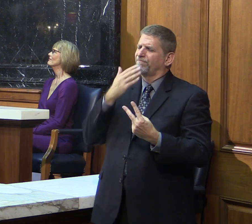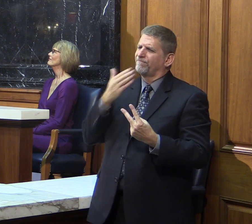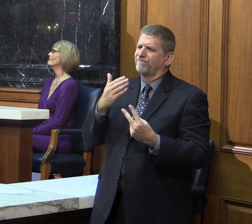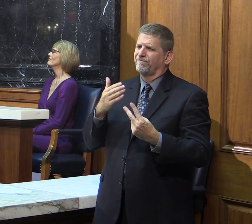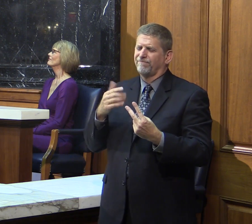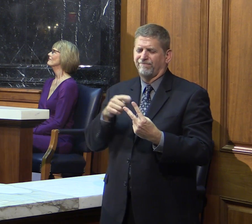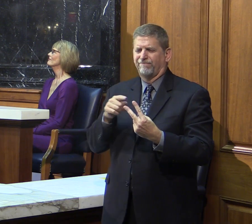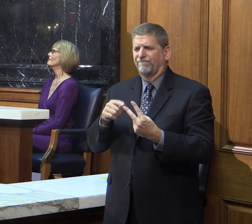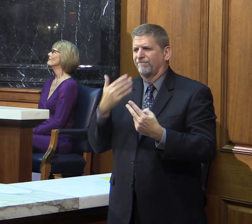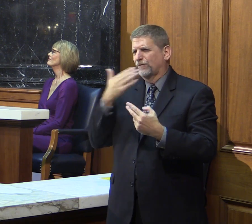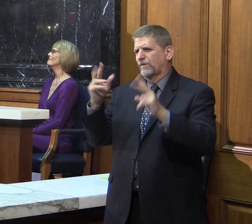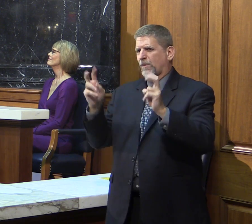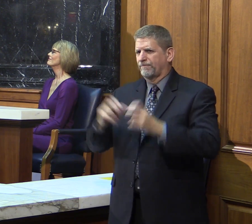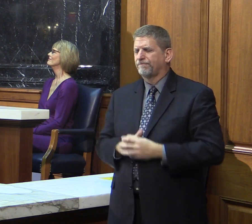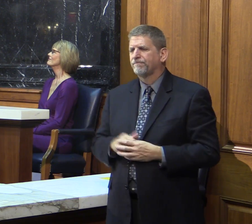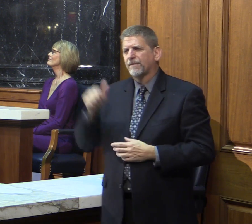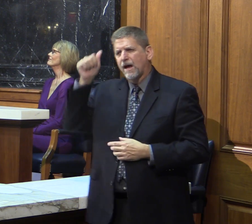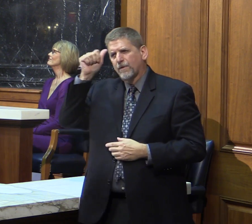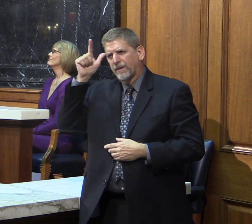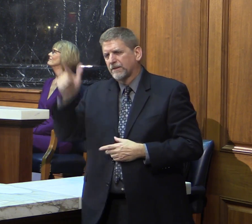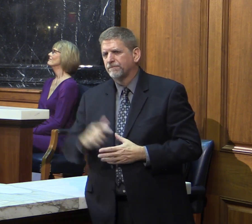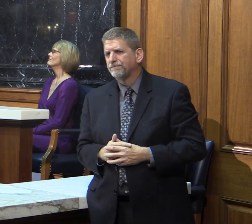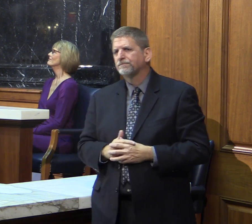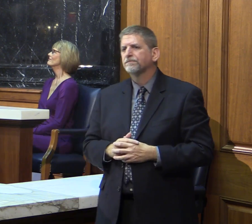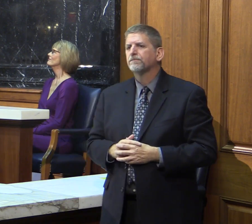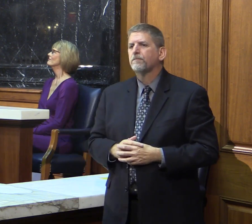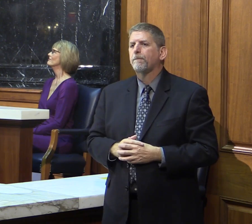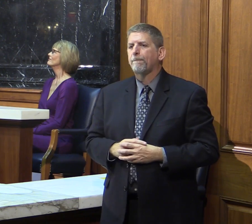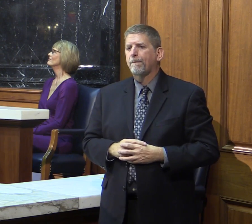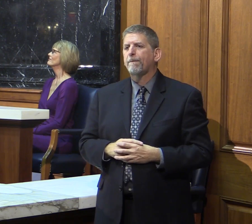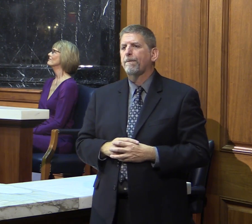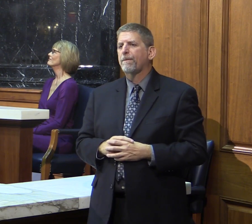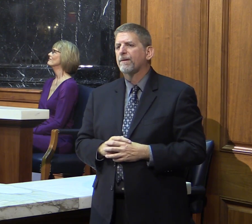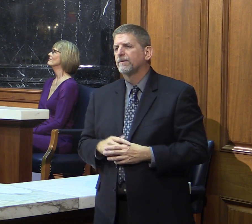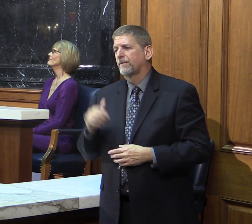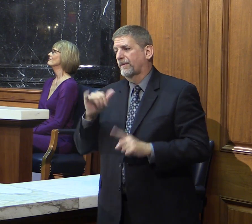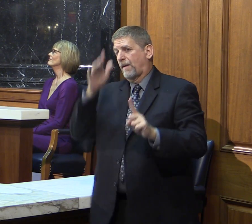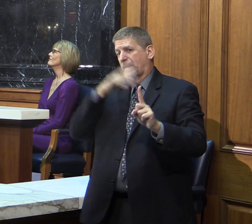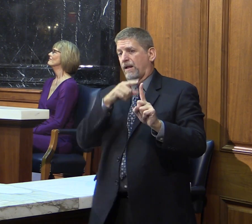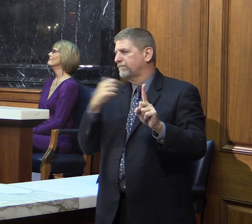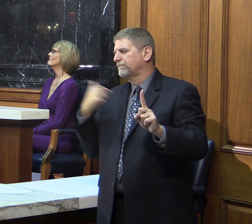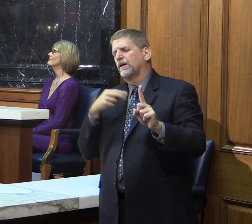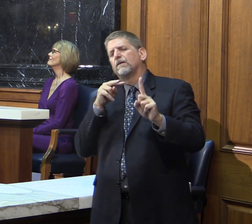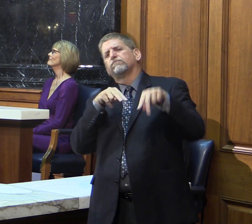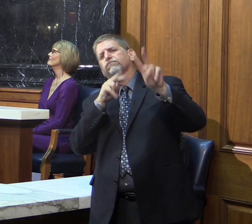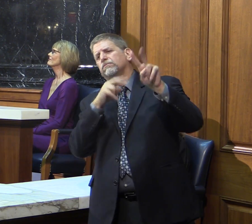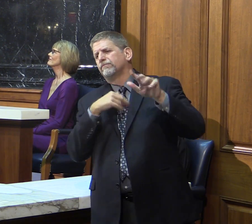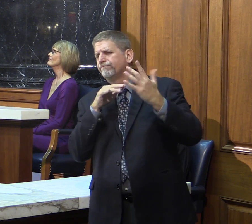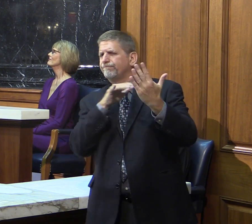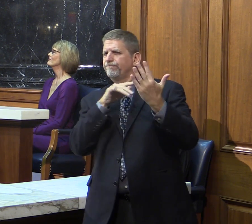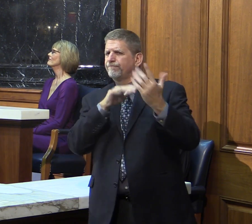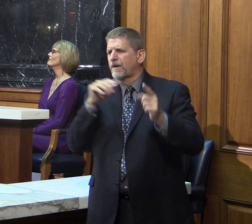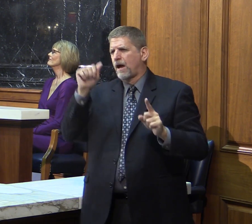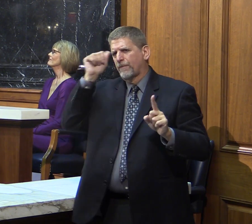was, Abraham Lincoln, a man that I have studied for many years and is one of my true heroes. It was